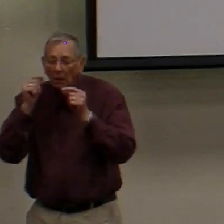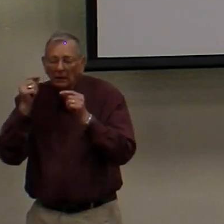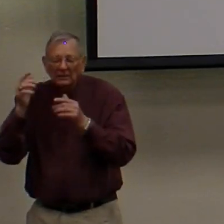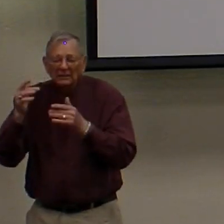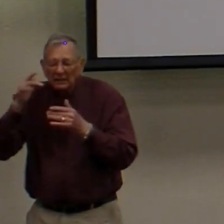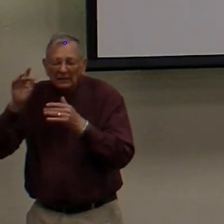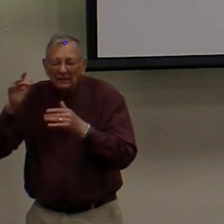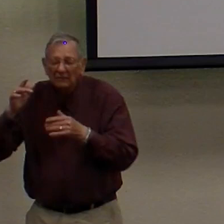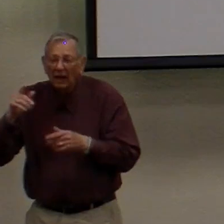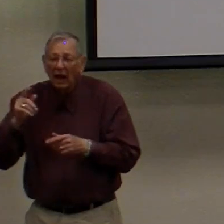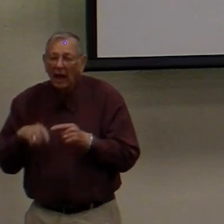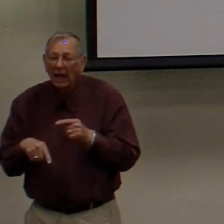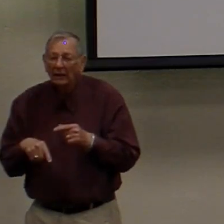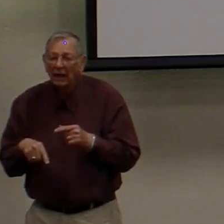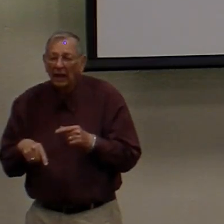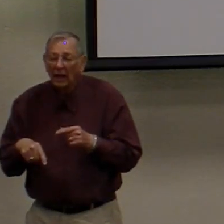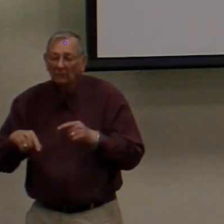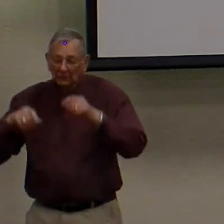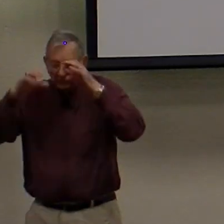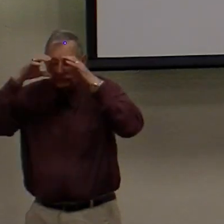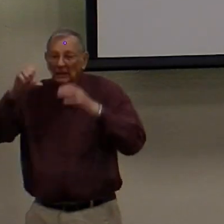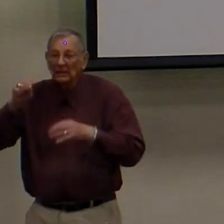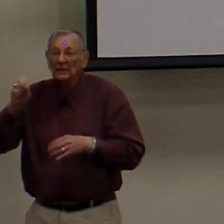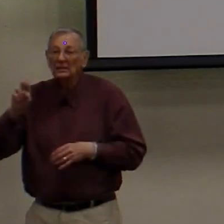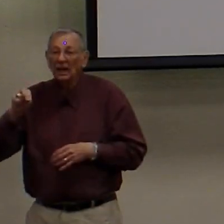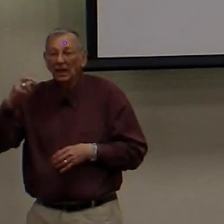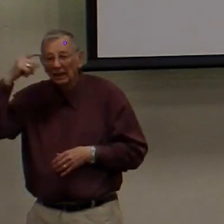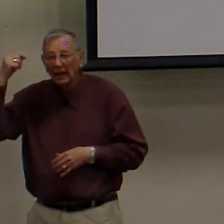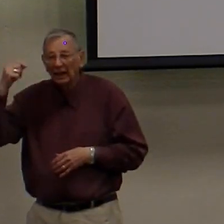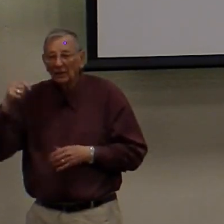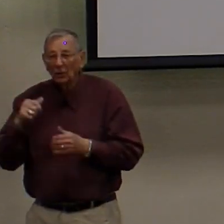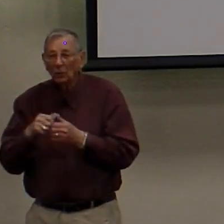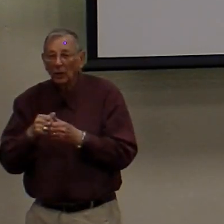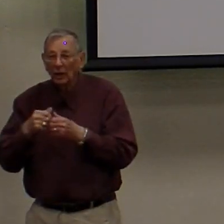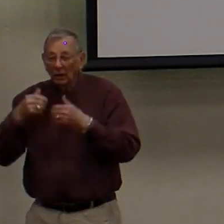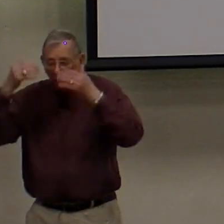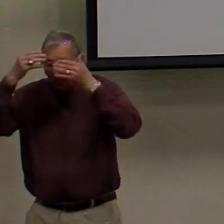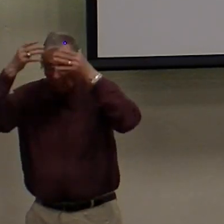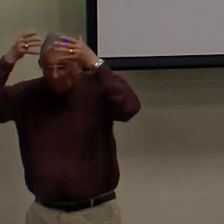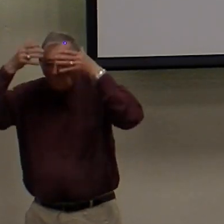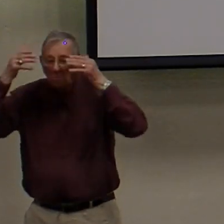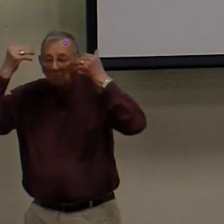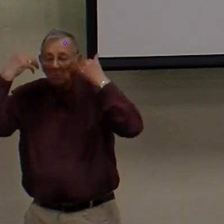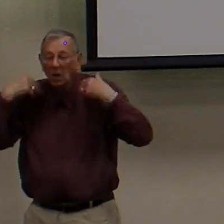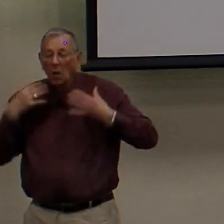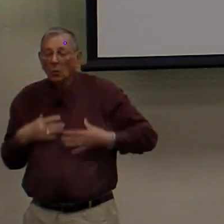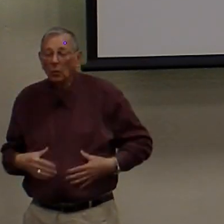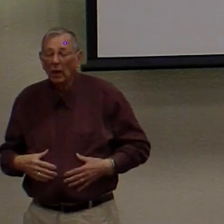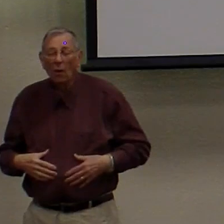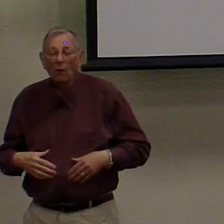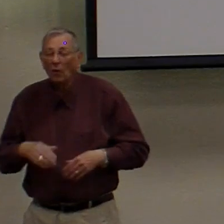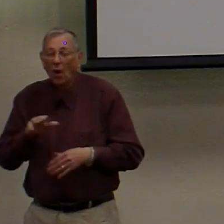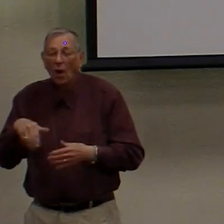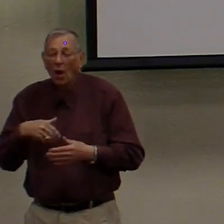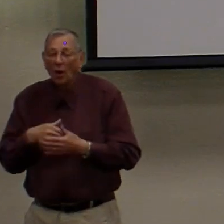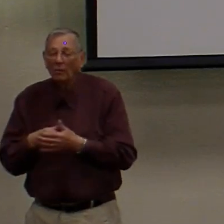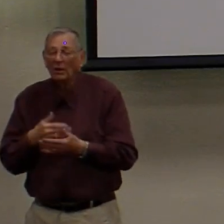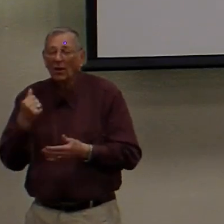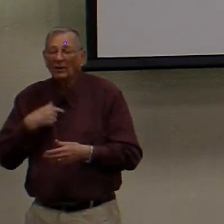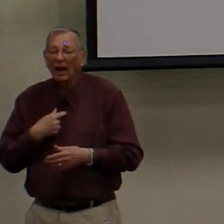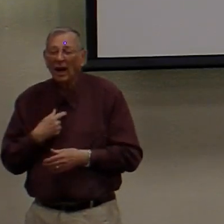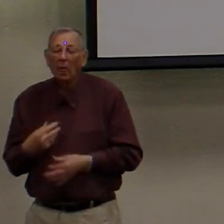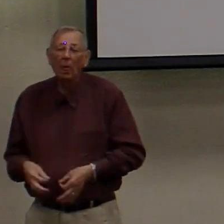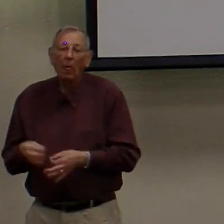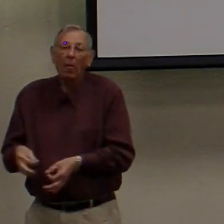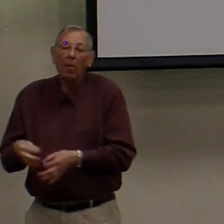sensitive, I had to have on sunglasses with a cap down to here and a hooded sweatshirt all pulled over just because I'd